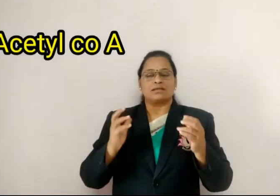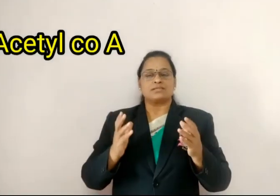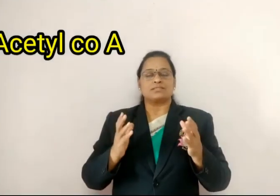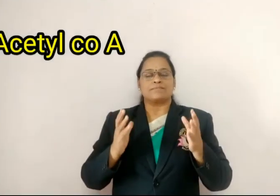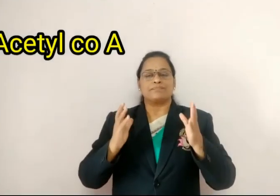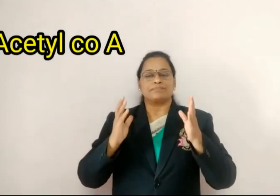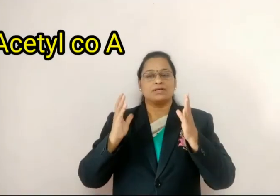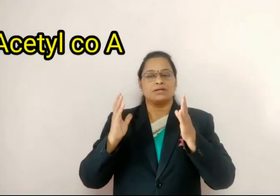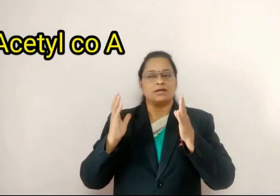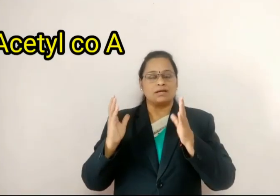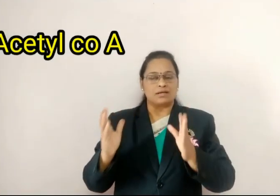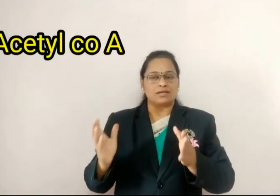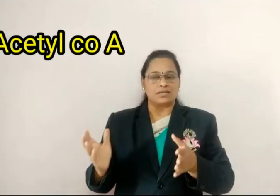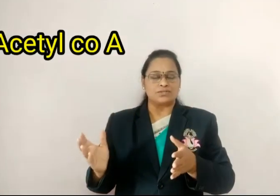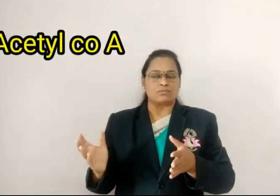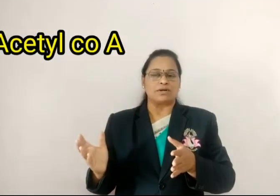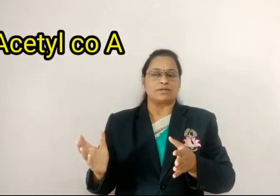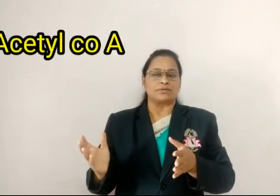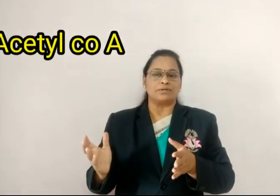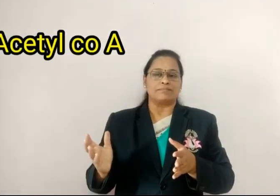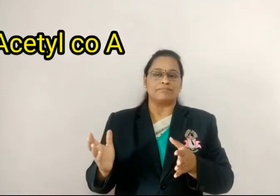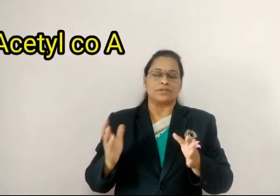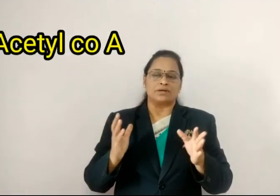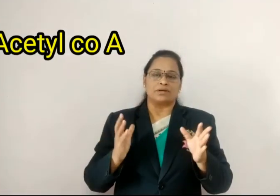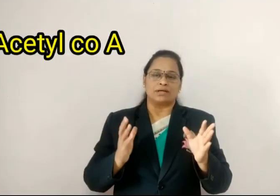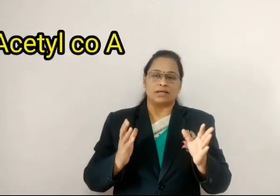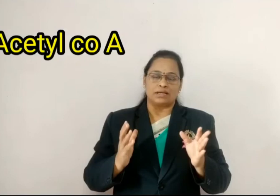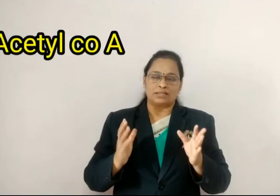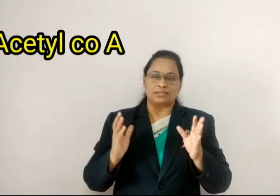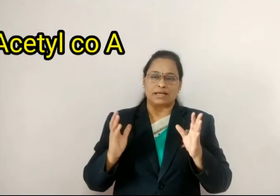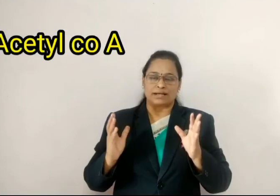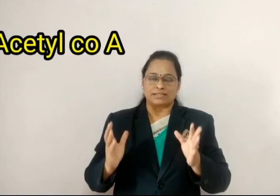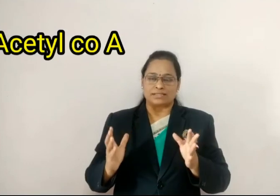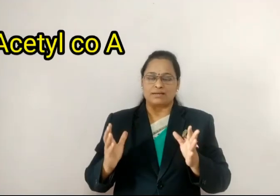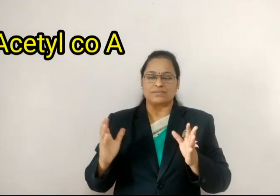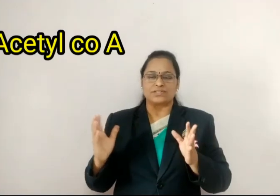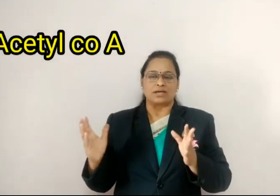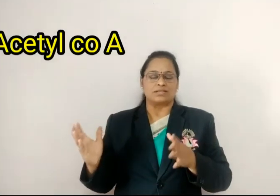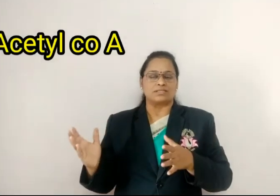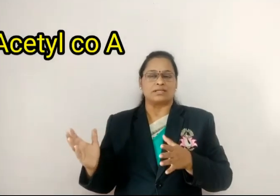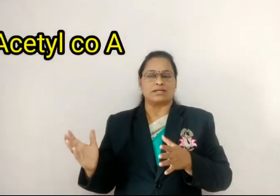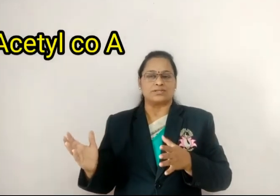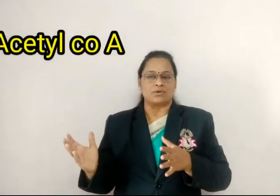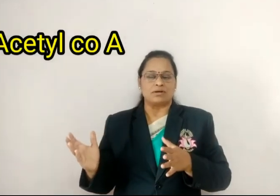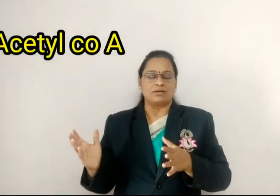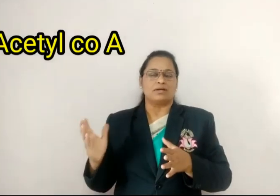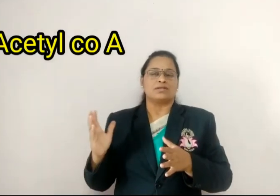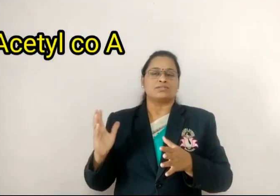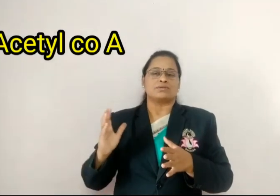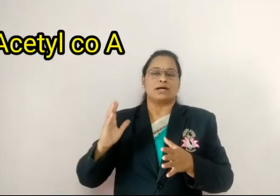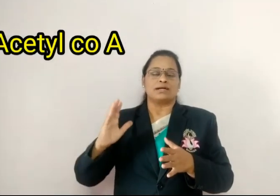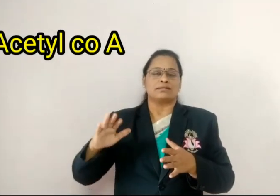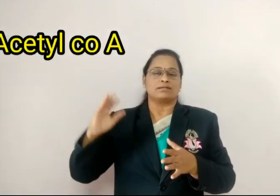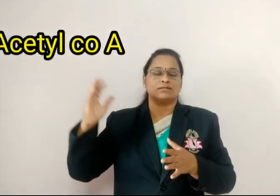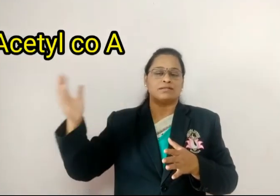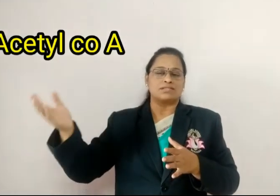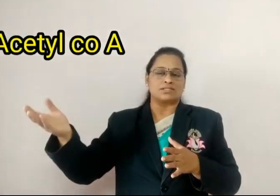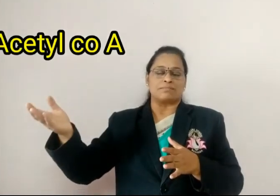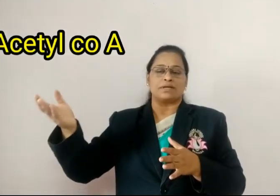This NADH2 molecule is an enzyme which carries electron, so that the third step,